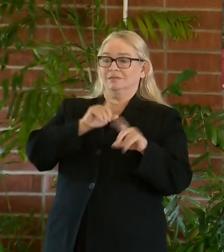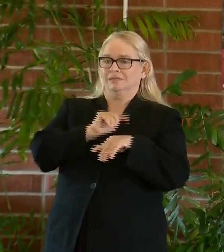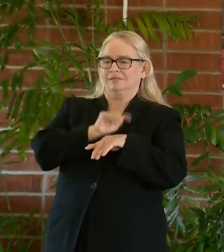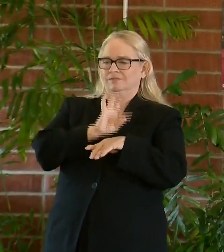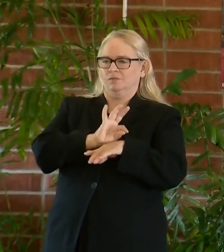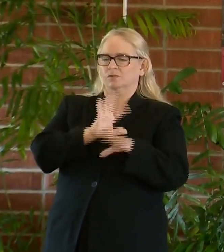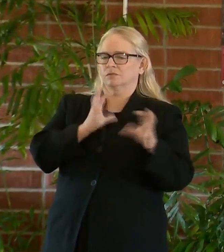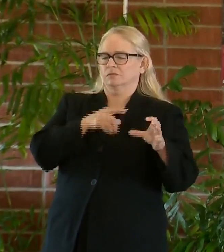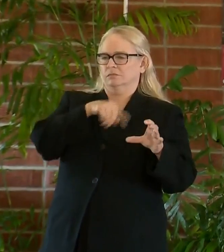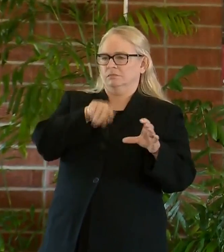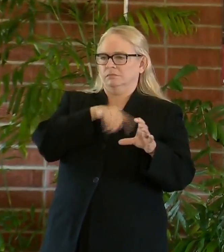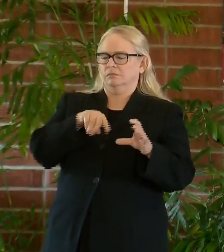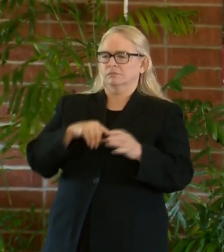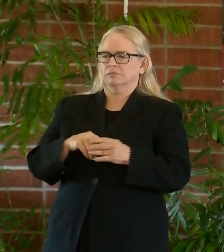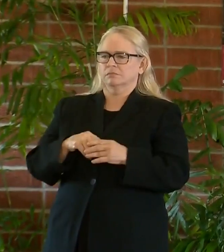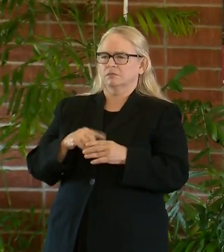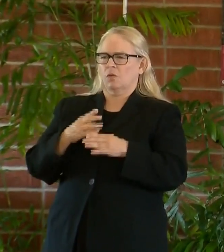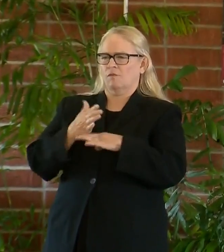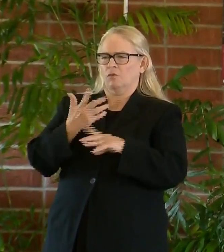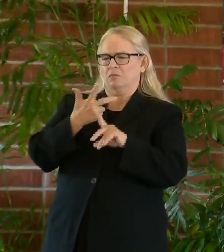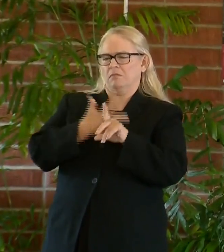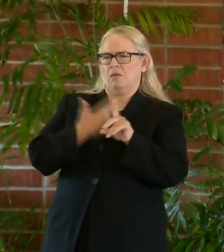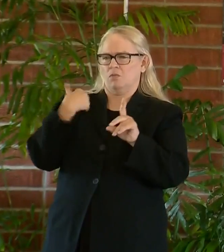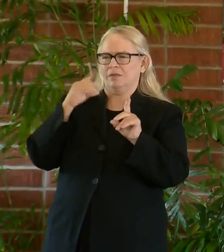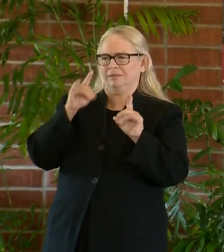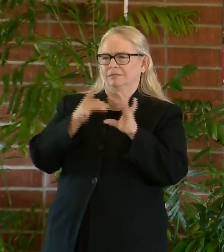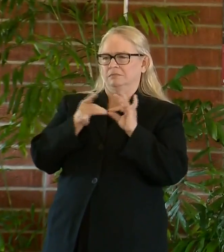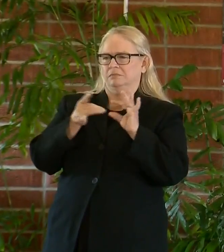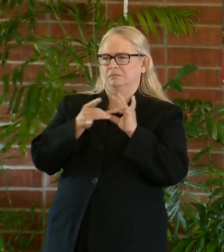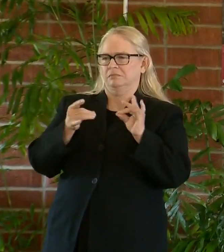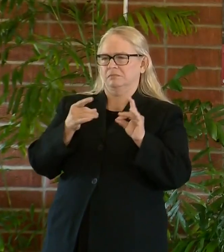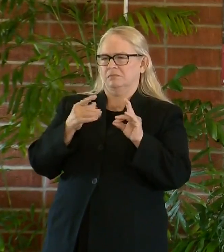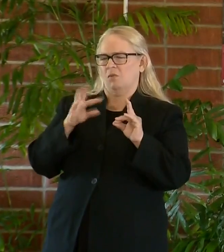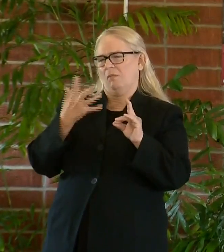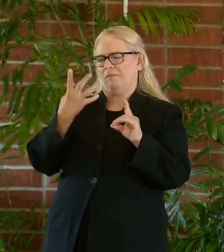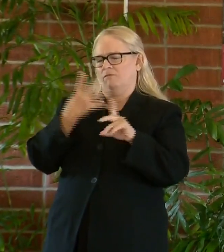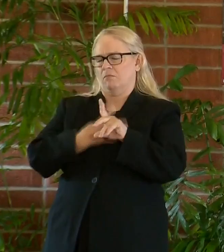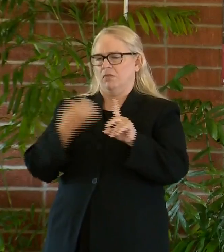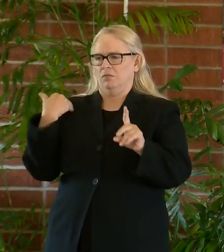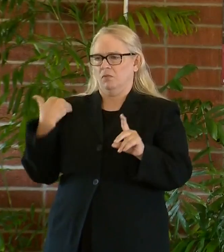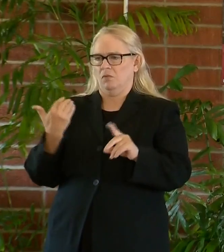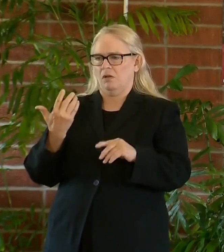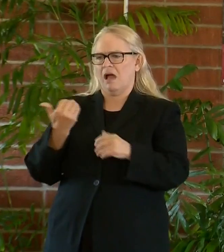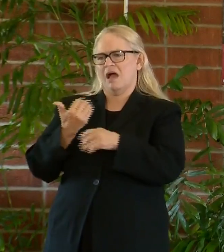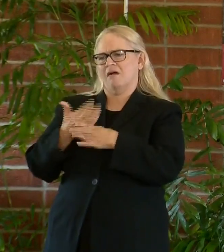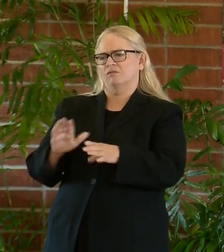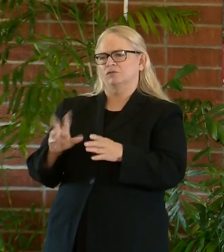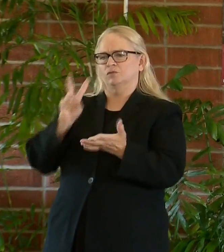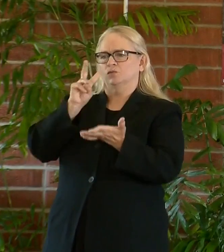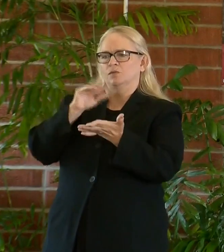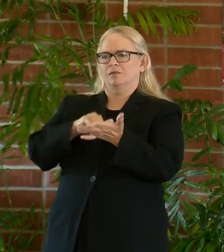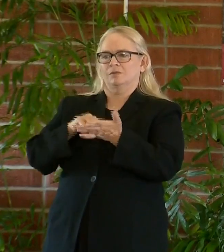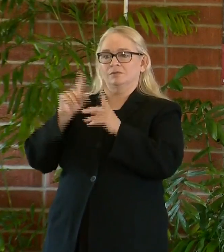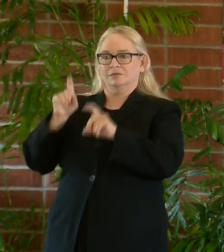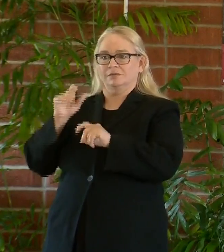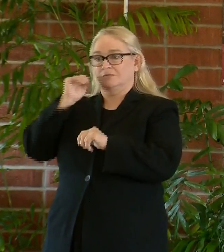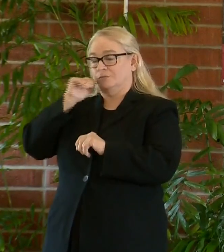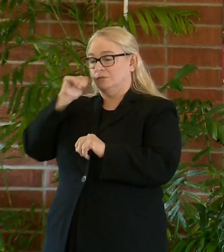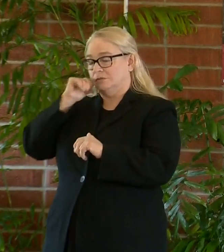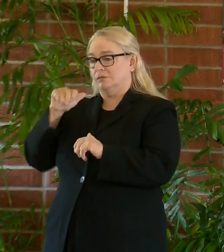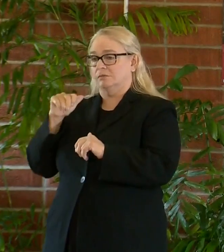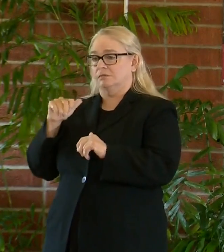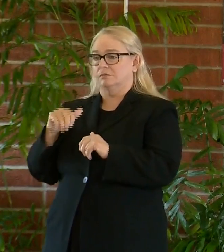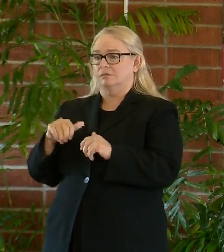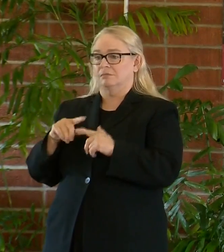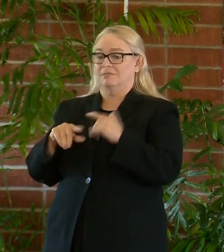or so days ago, a little over 120 or so days ago, we were averaging about 2,000 tests a day. I noted